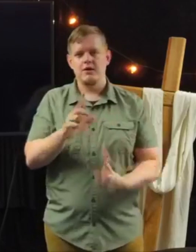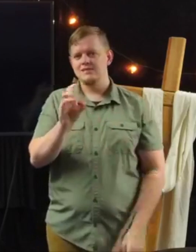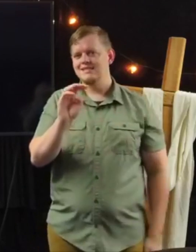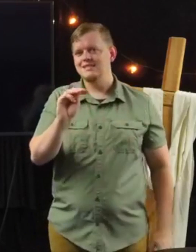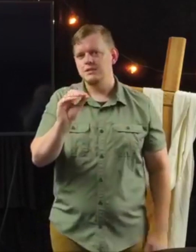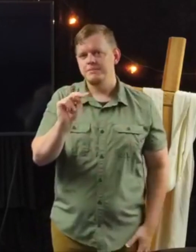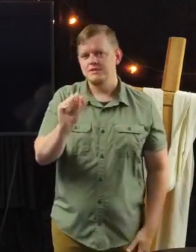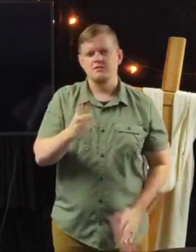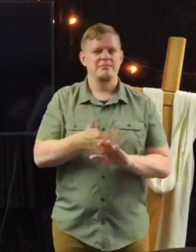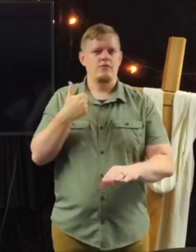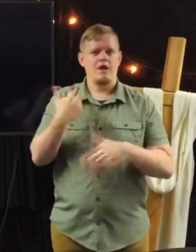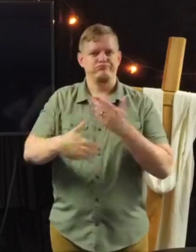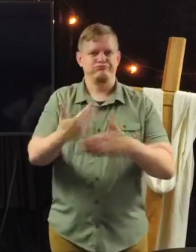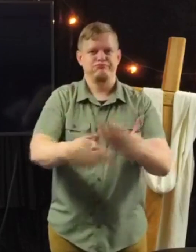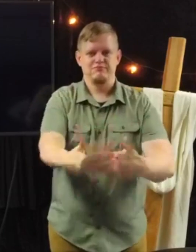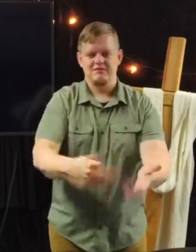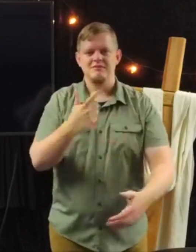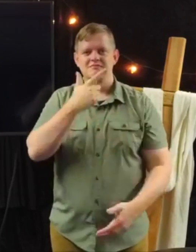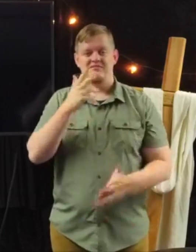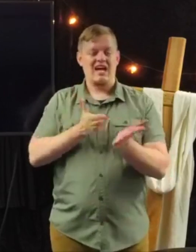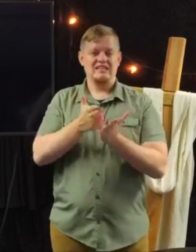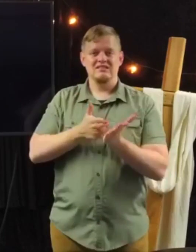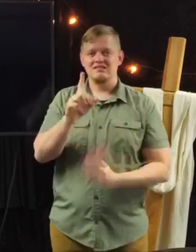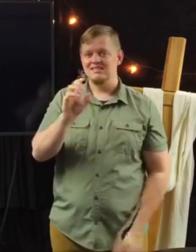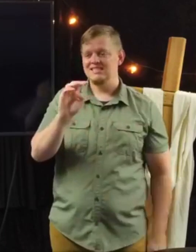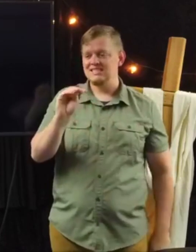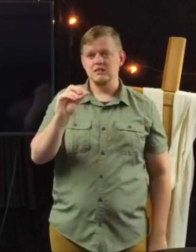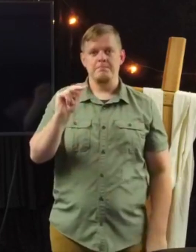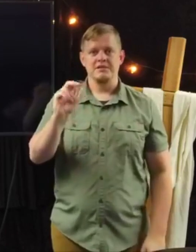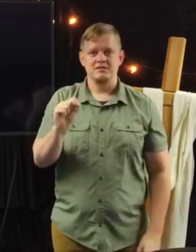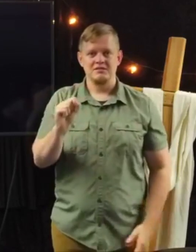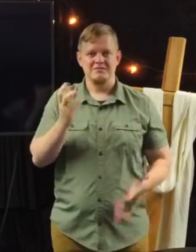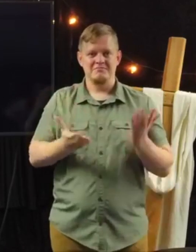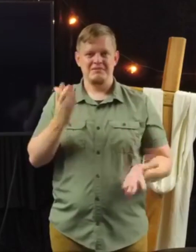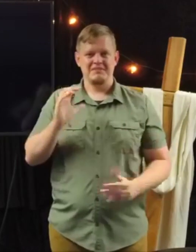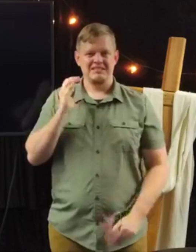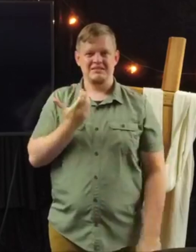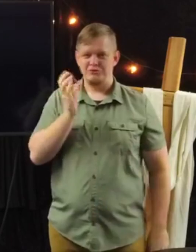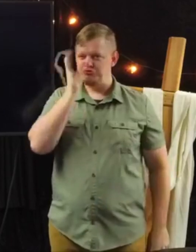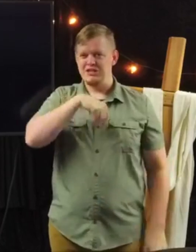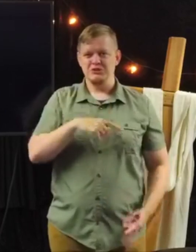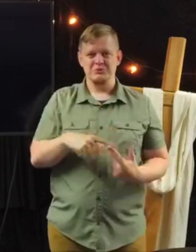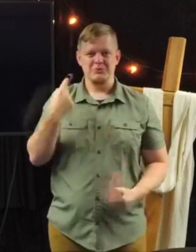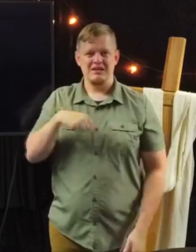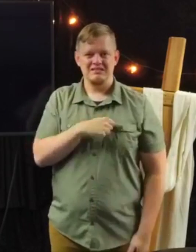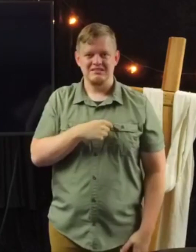just a little bit about demons before I continue on with the scripture today. Honestly, demons maybe are something that seems strange to